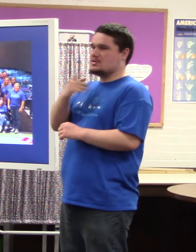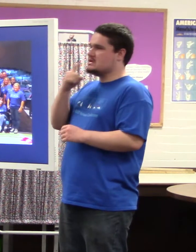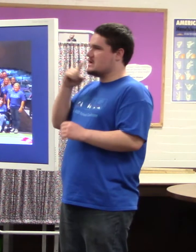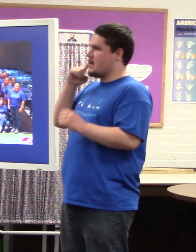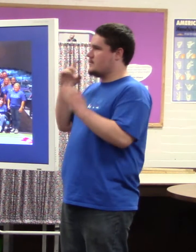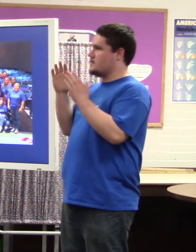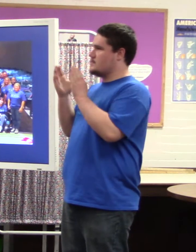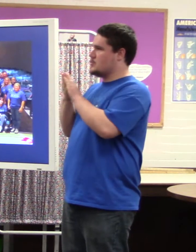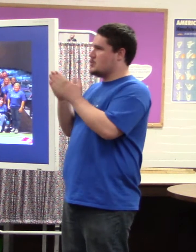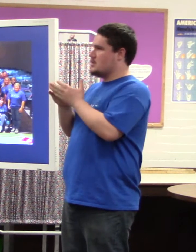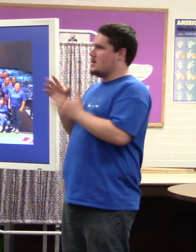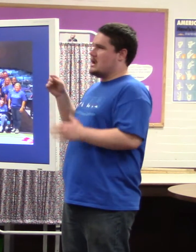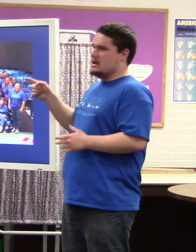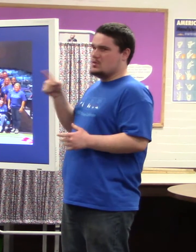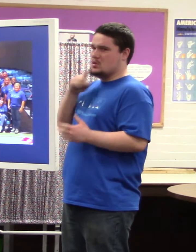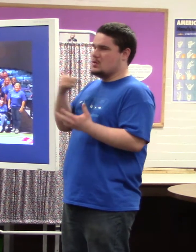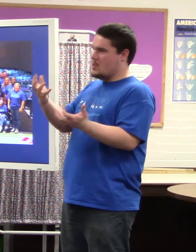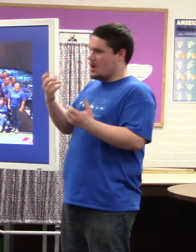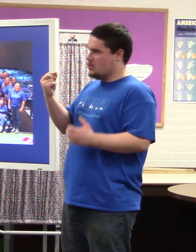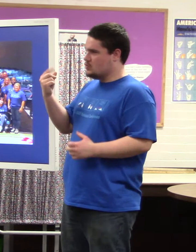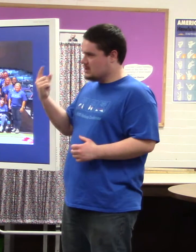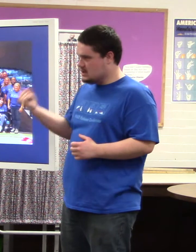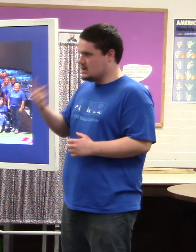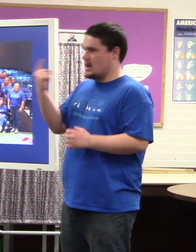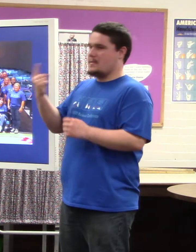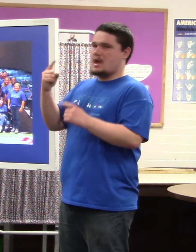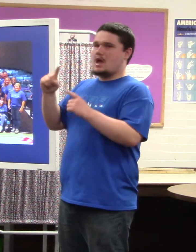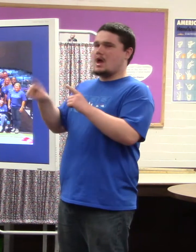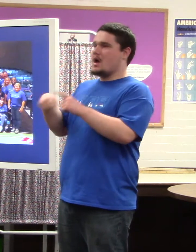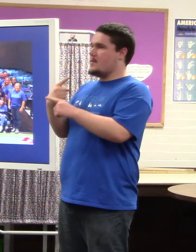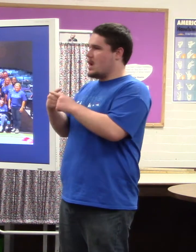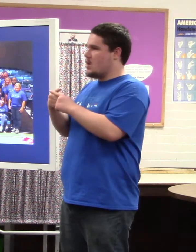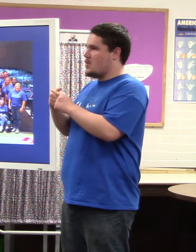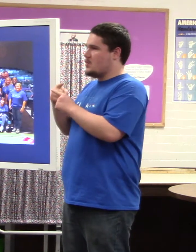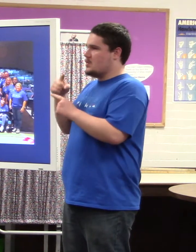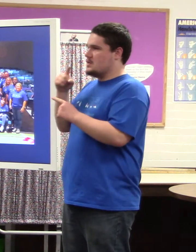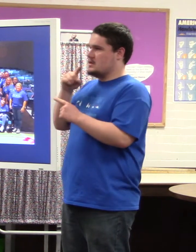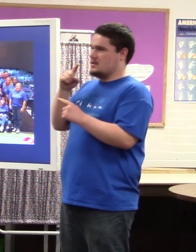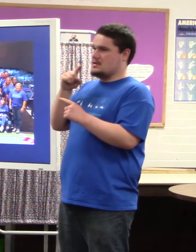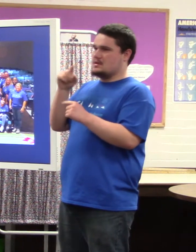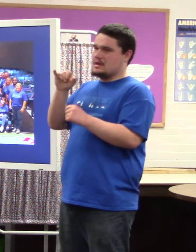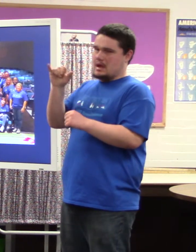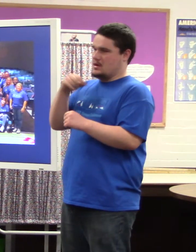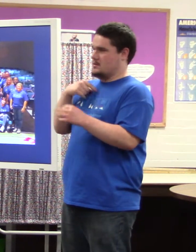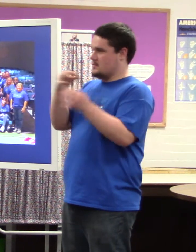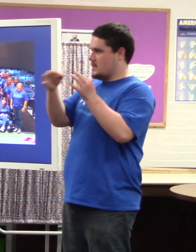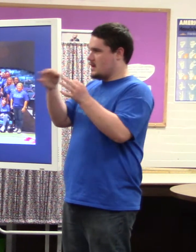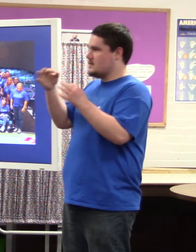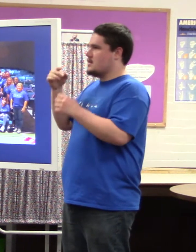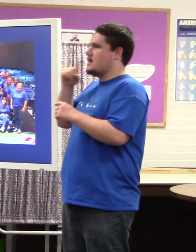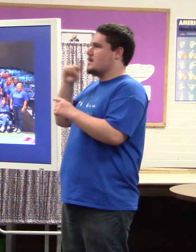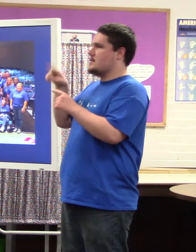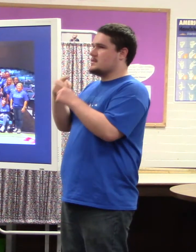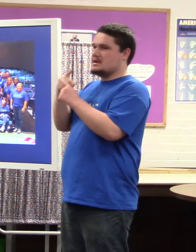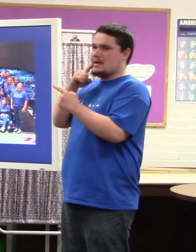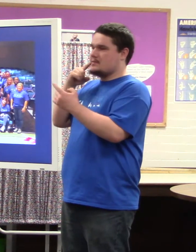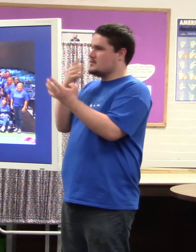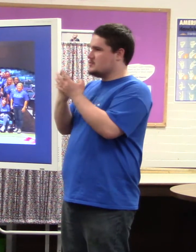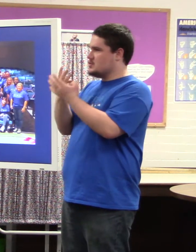ambassador for our community, the deaf community, and he wants to do something. He wants to make a change. And he was explaining